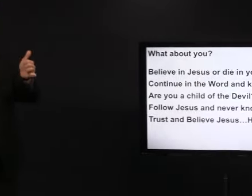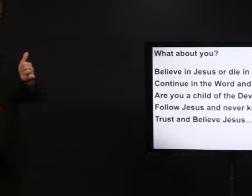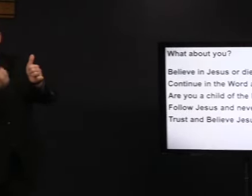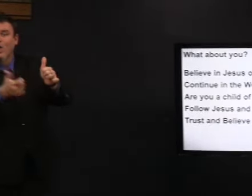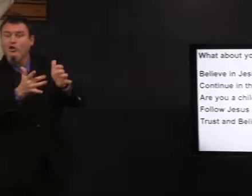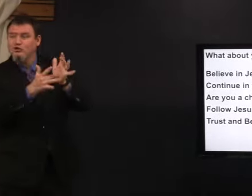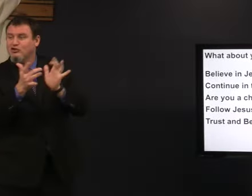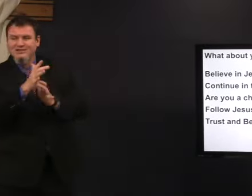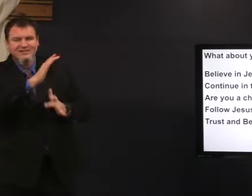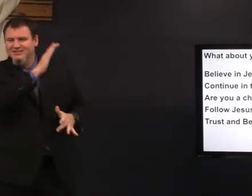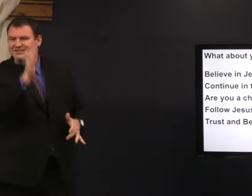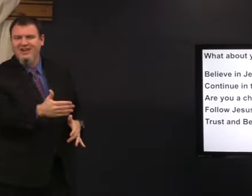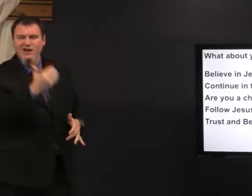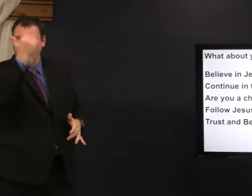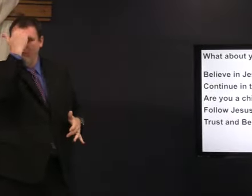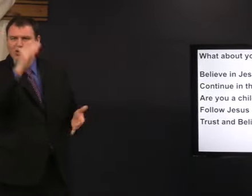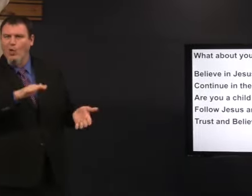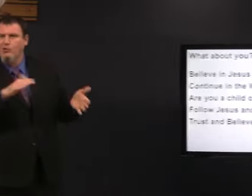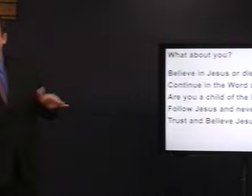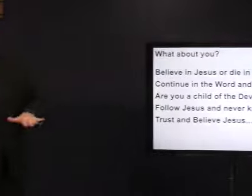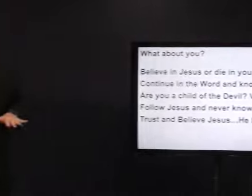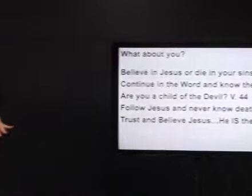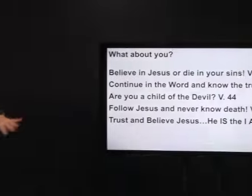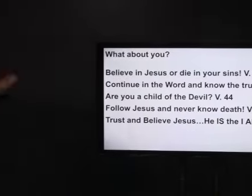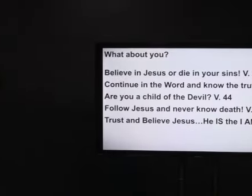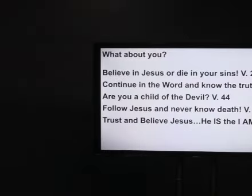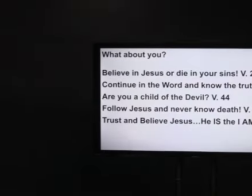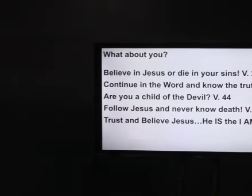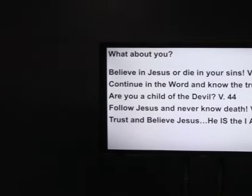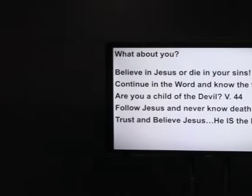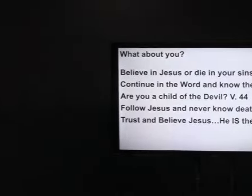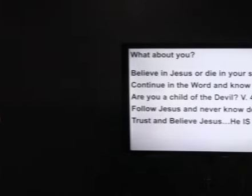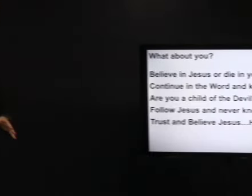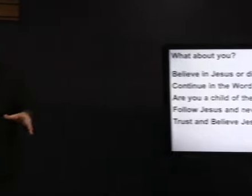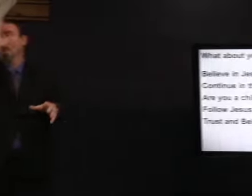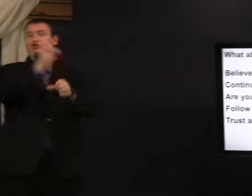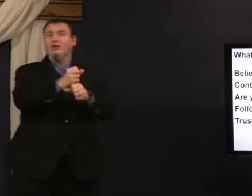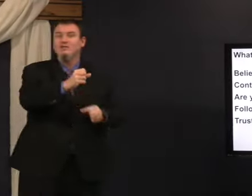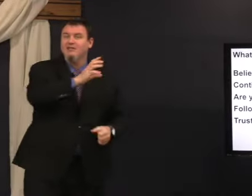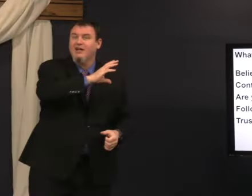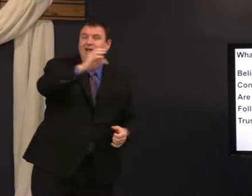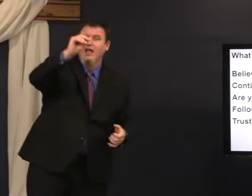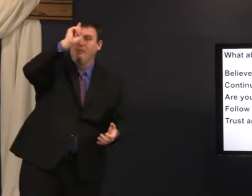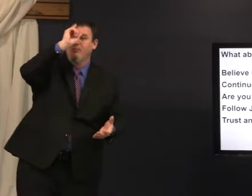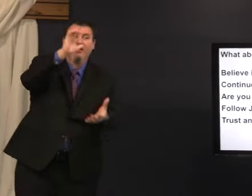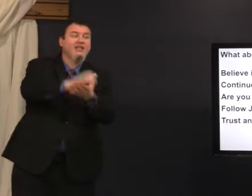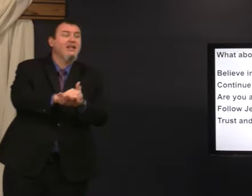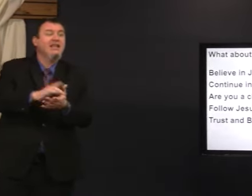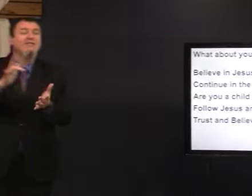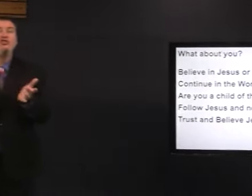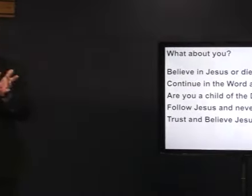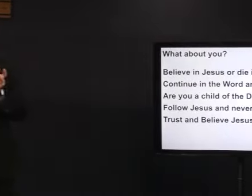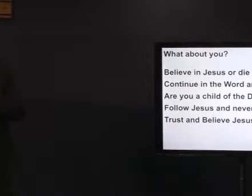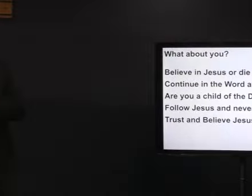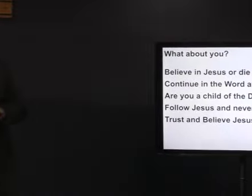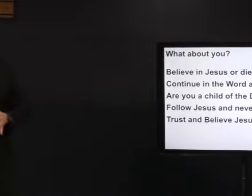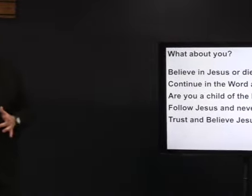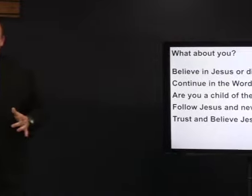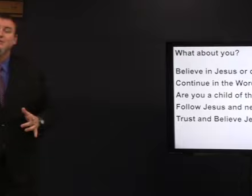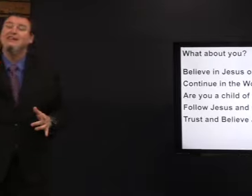four, follow Jesus and never know death. Number five, trust and believe